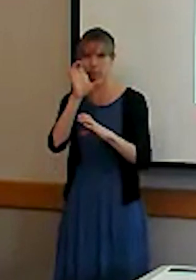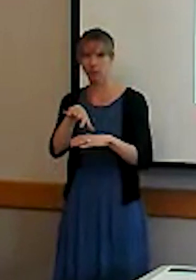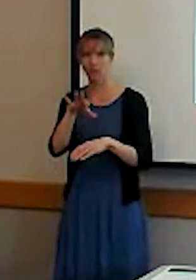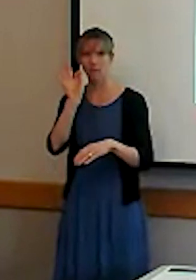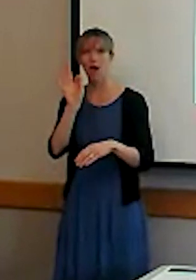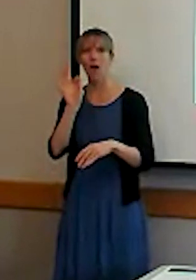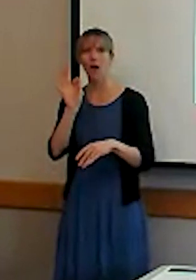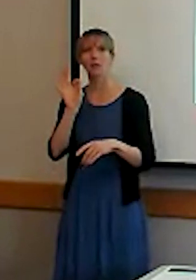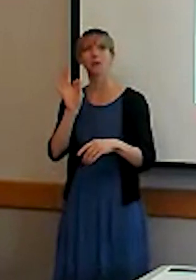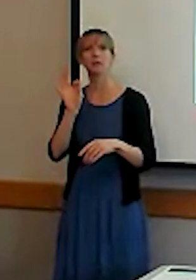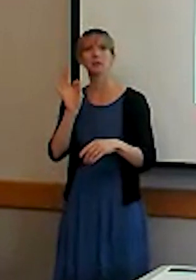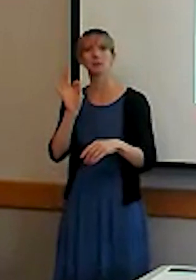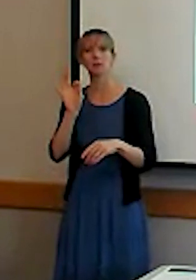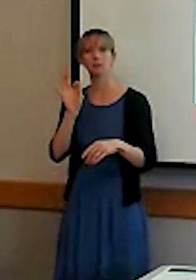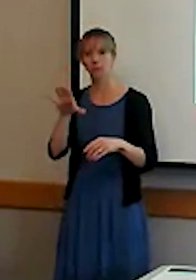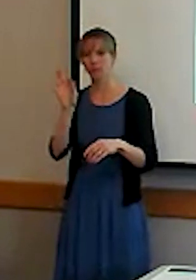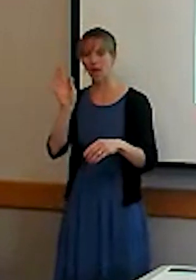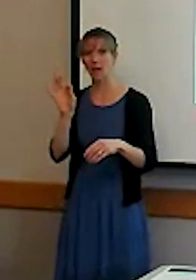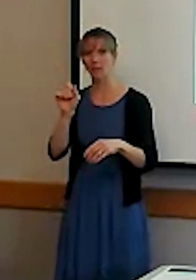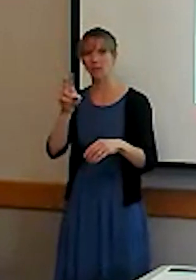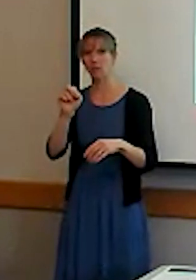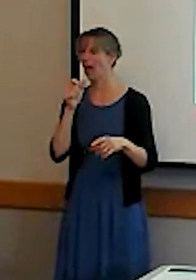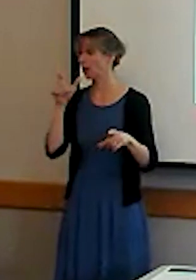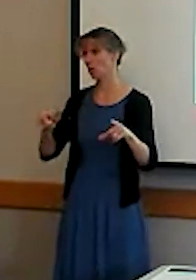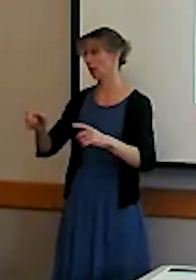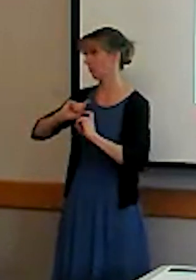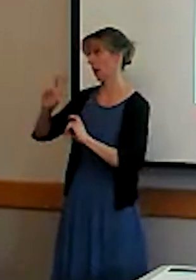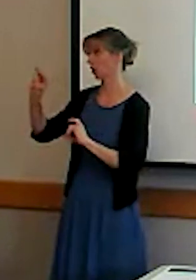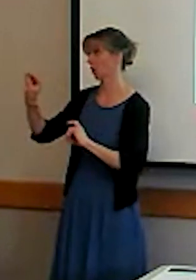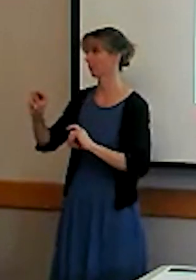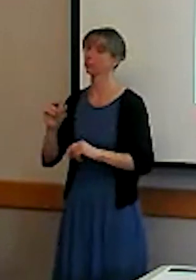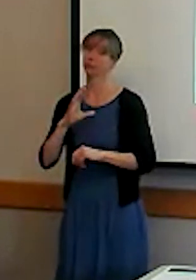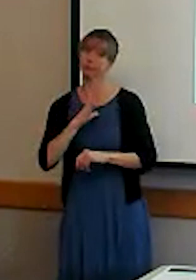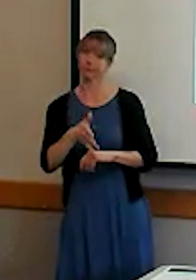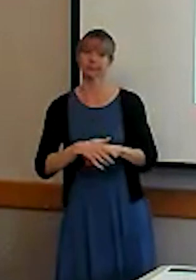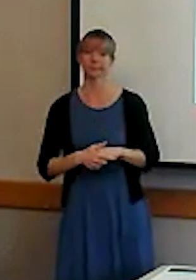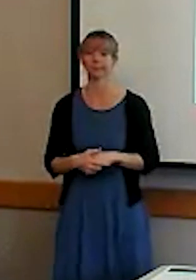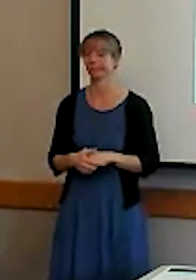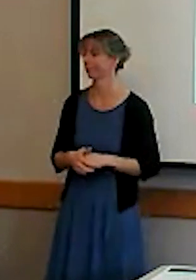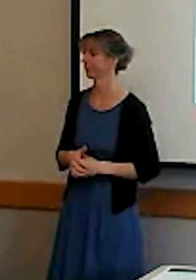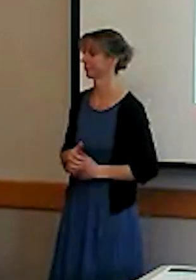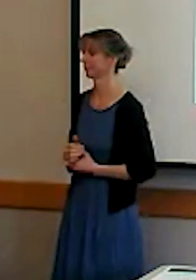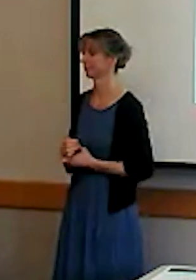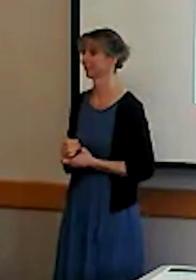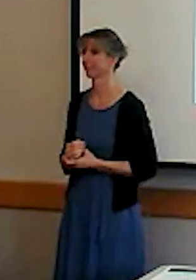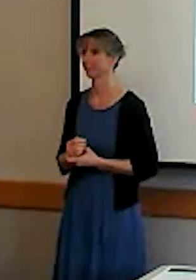That was hard to come by. I don't need a price. Okay.